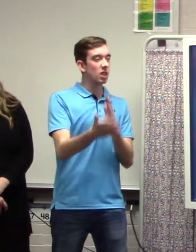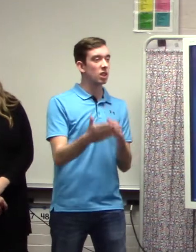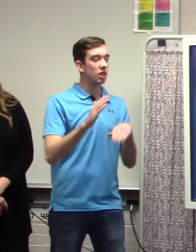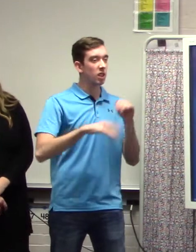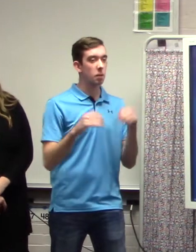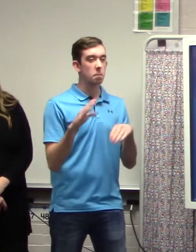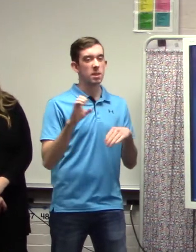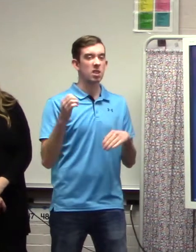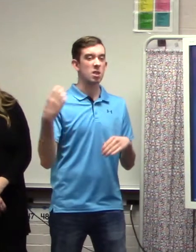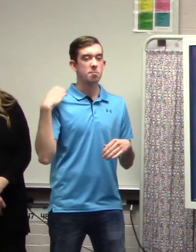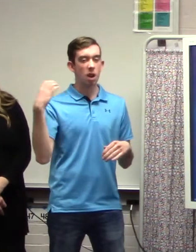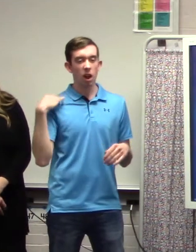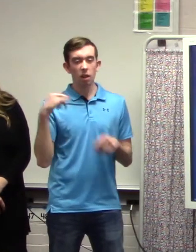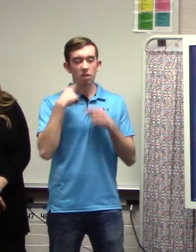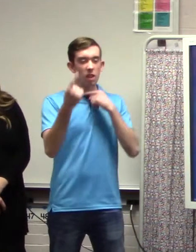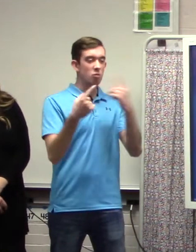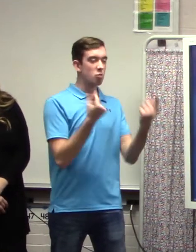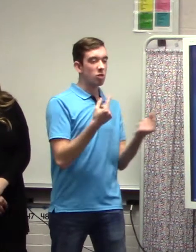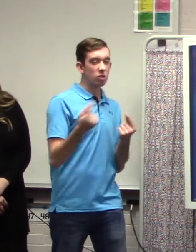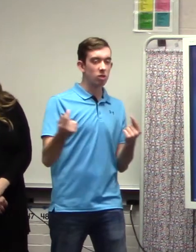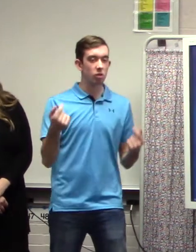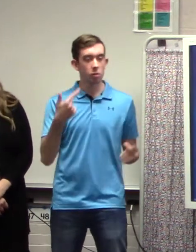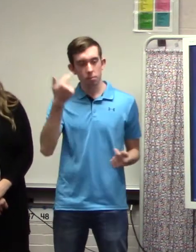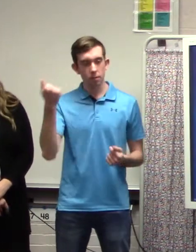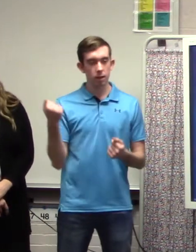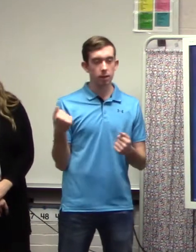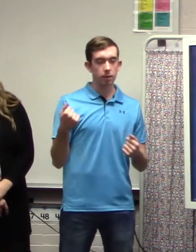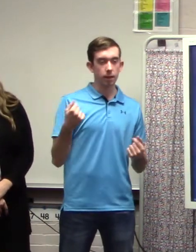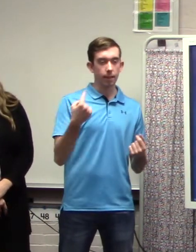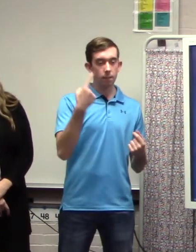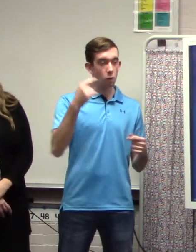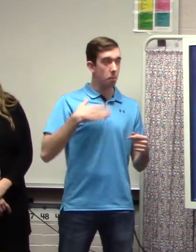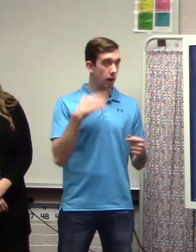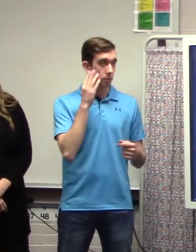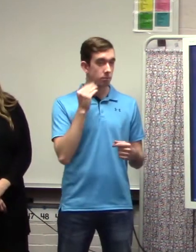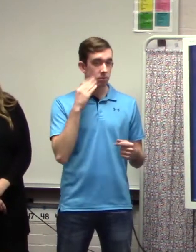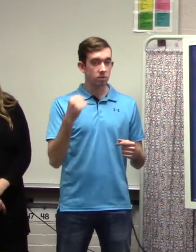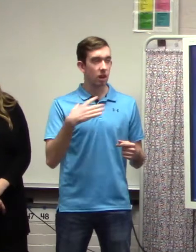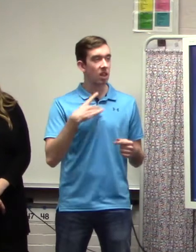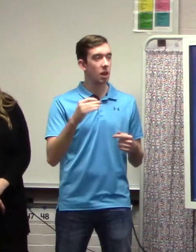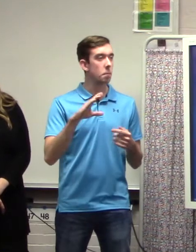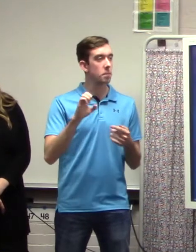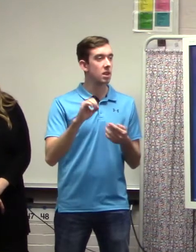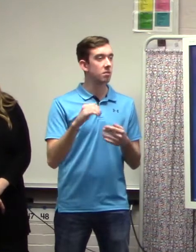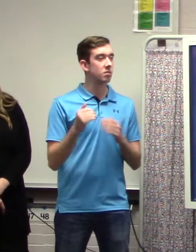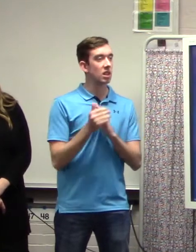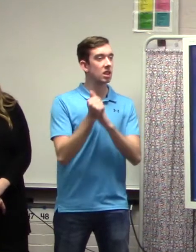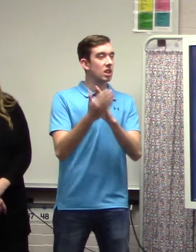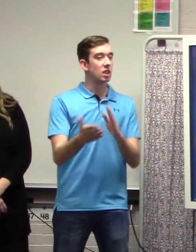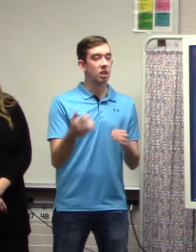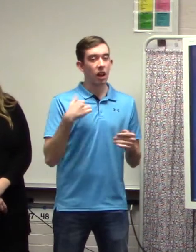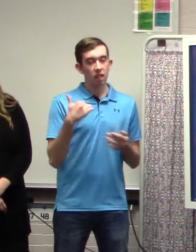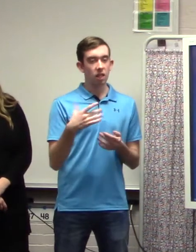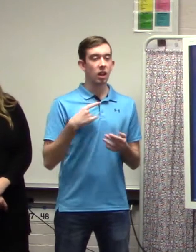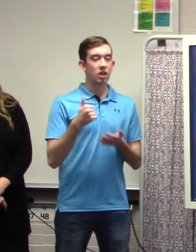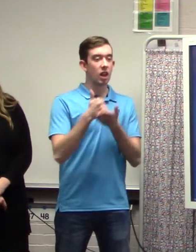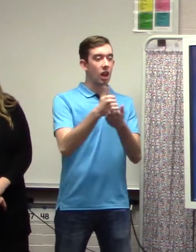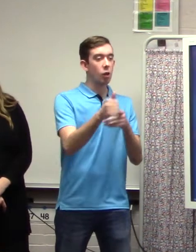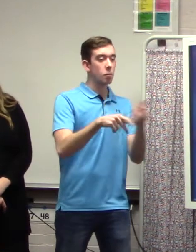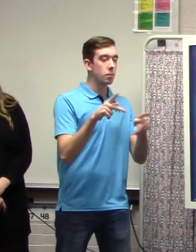ideas about how to become leaders, like the idea of being a leader instead of a boss. In my experience, I really think that I